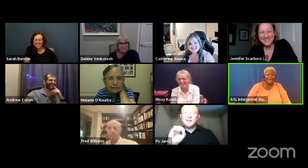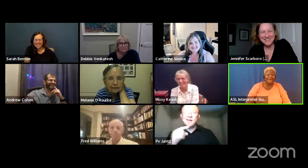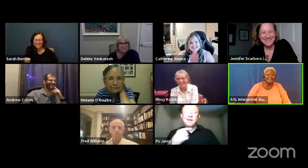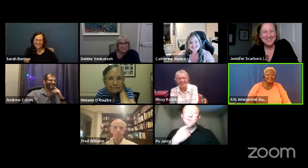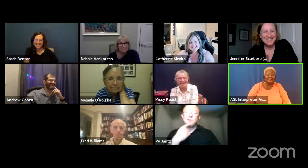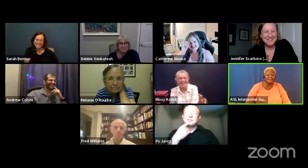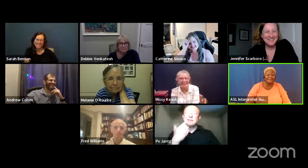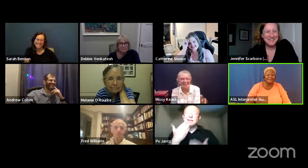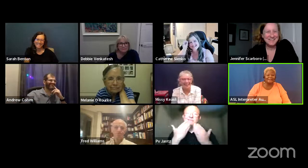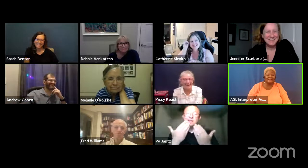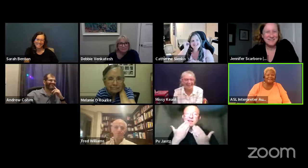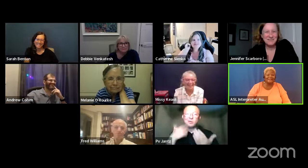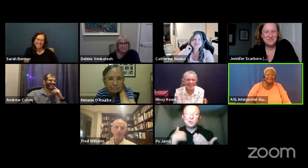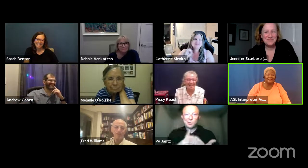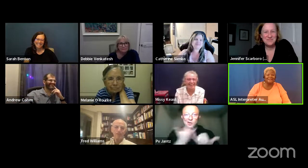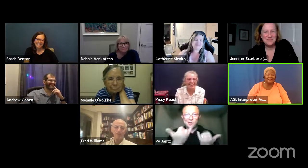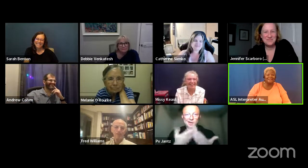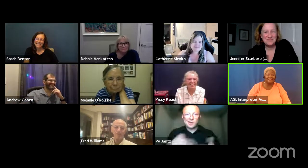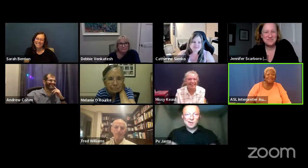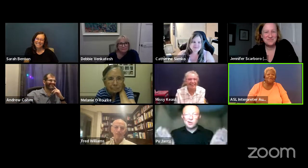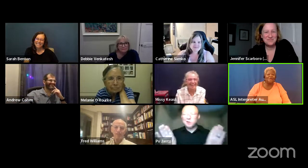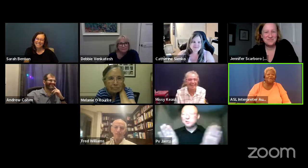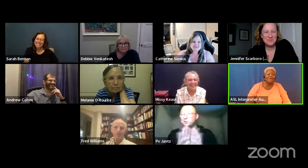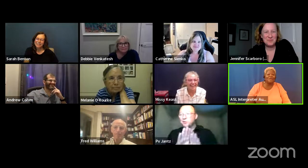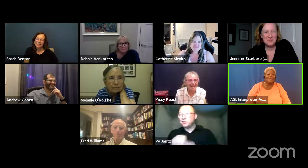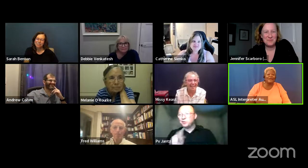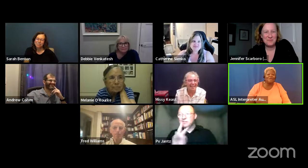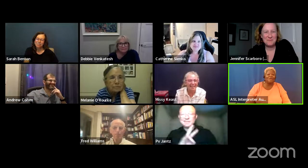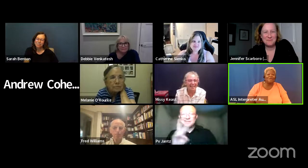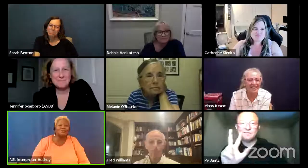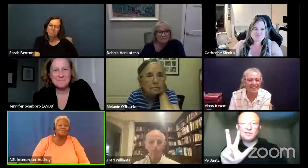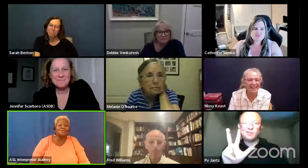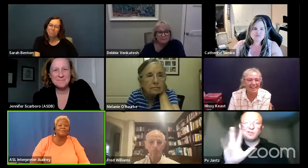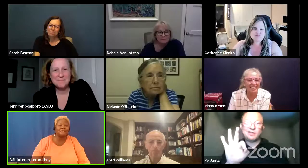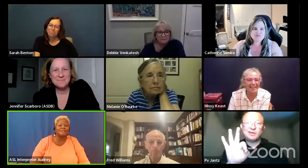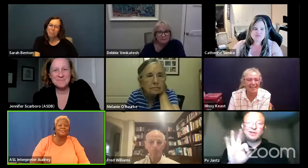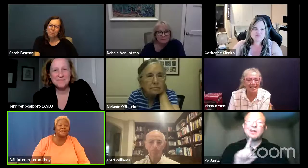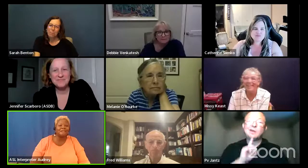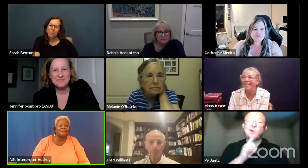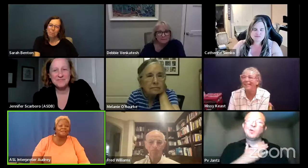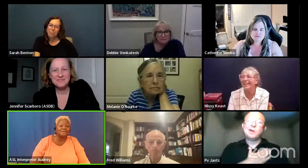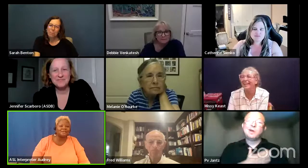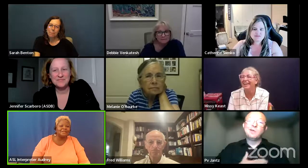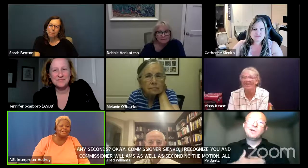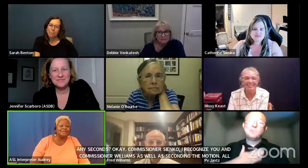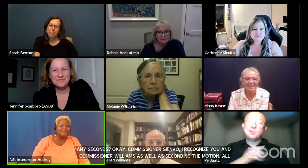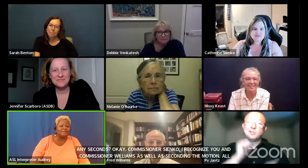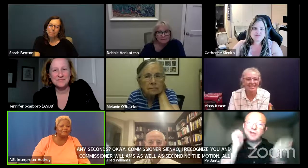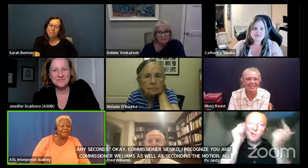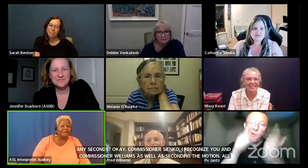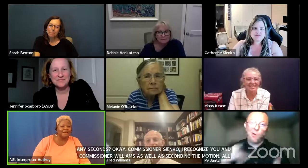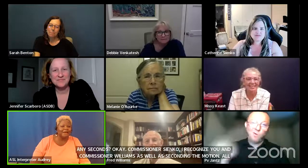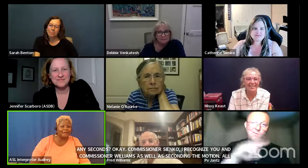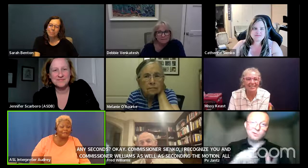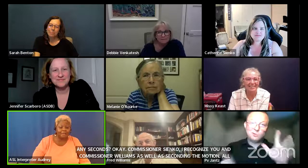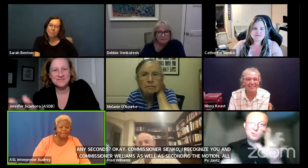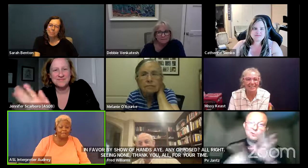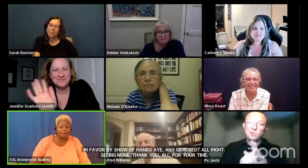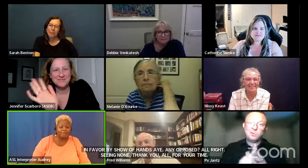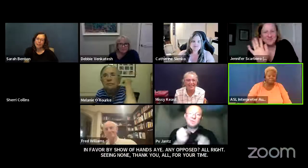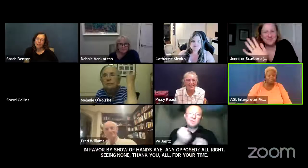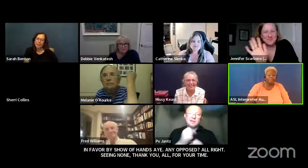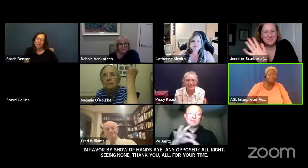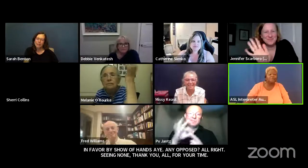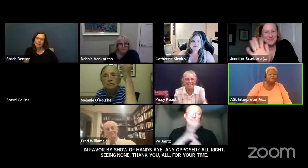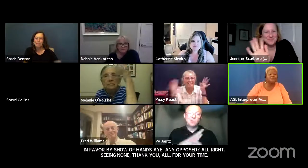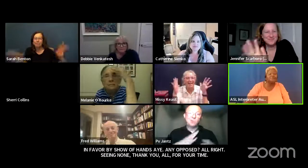All right, seeing none. Thank you all for your time. We're going to close our meeting. The time is 7:49. We thank you